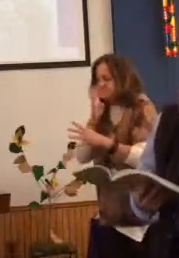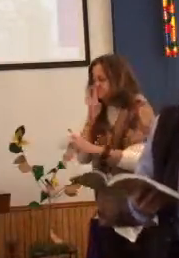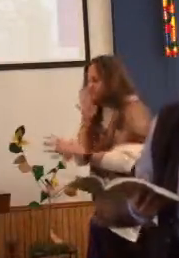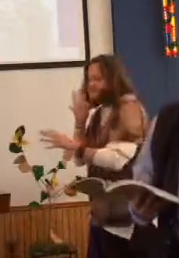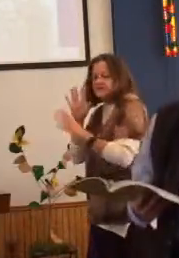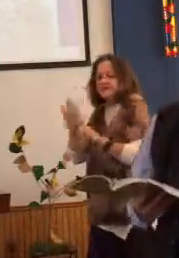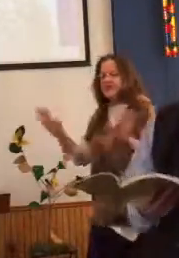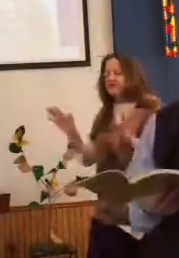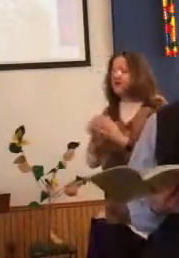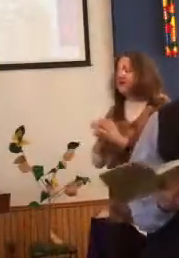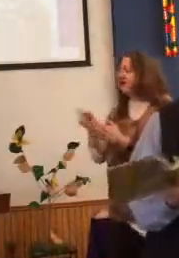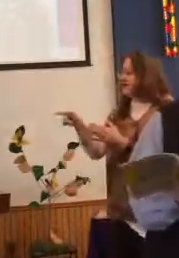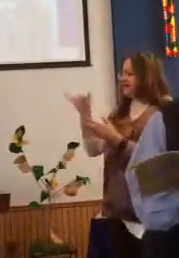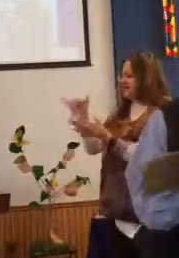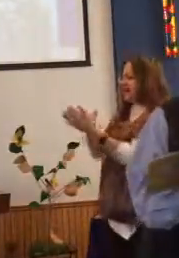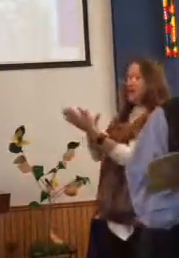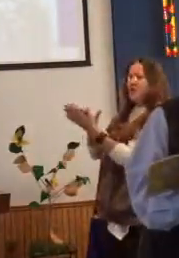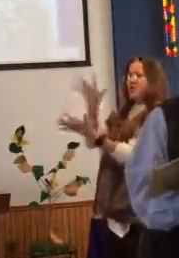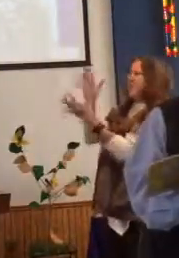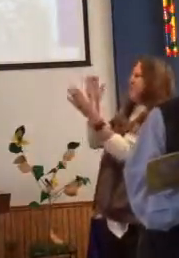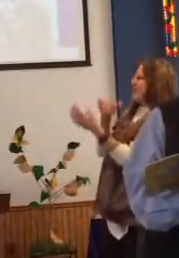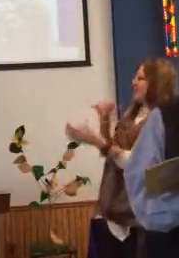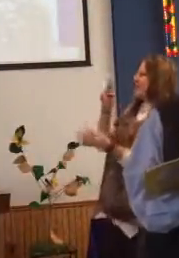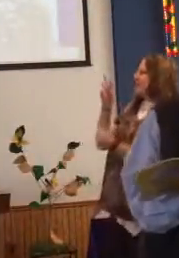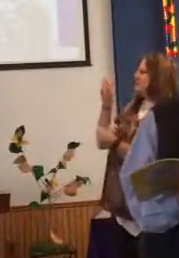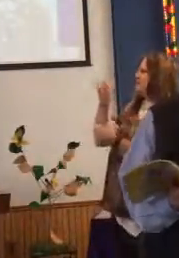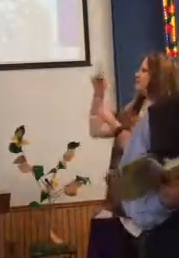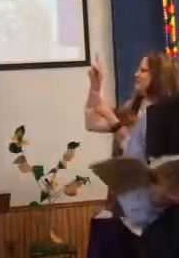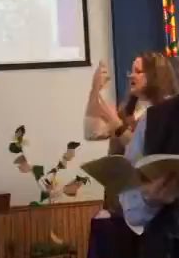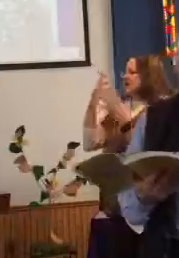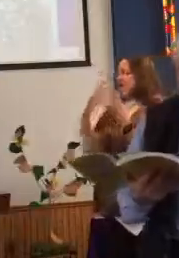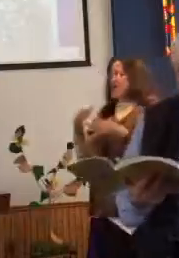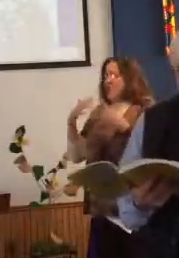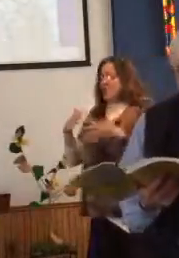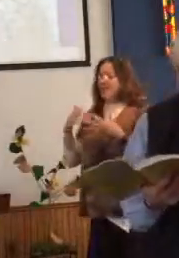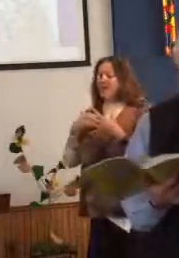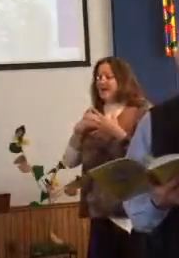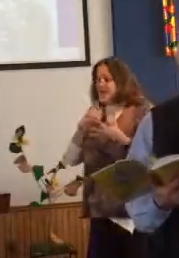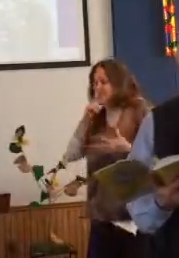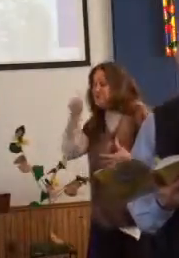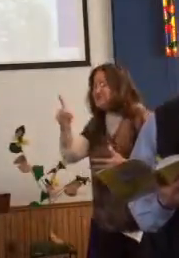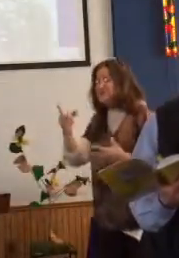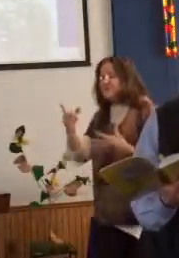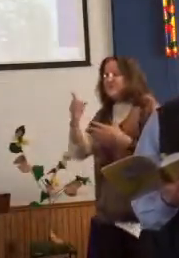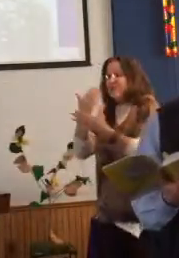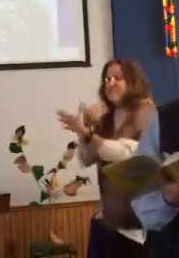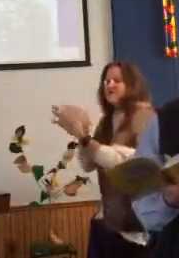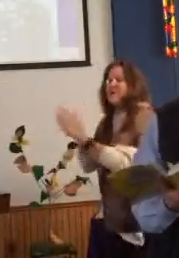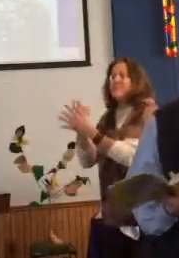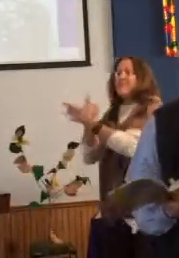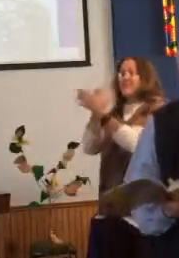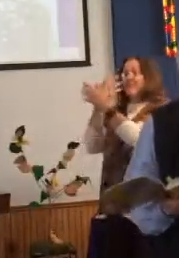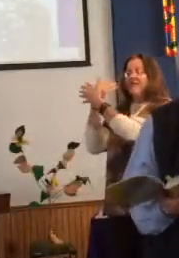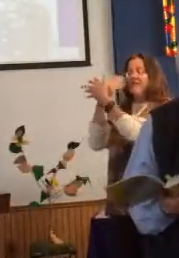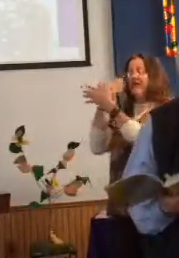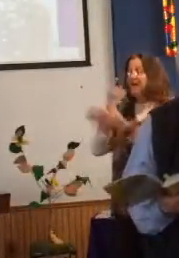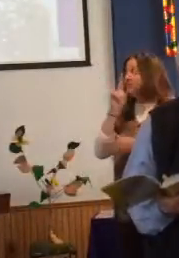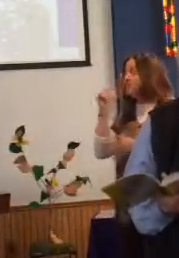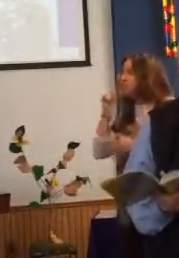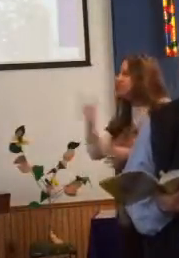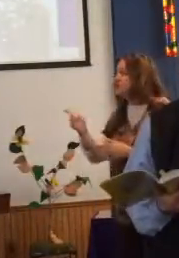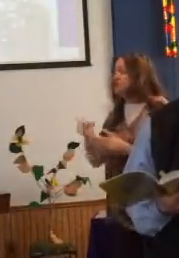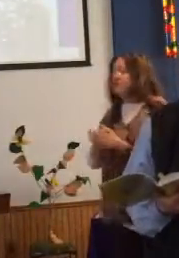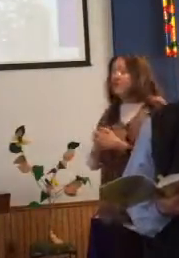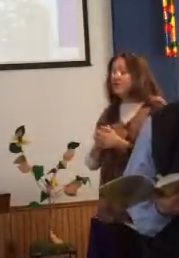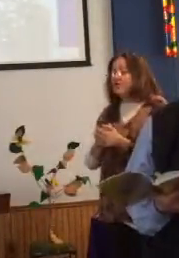This happy, glorious news was too much to take, too good to be true. And